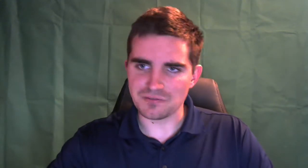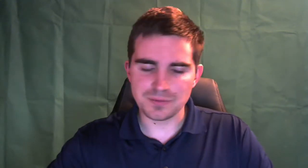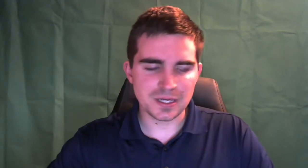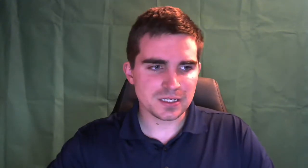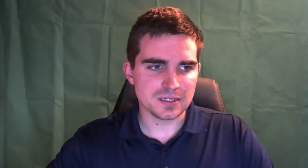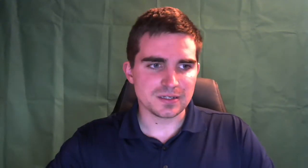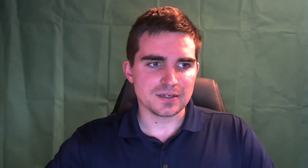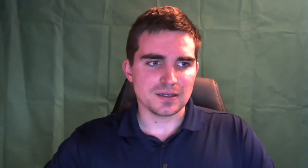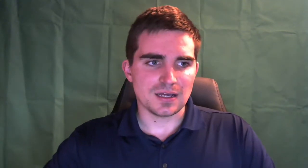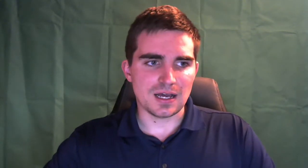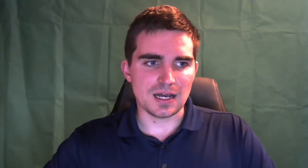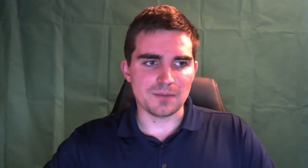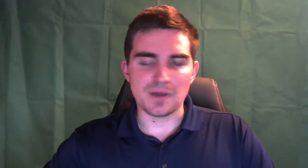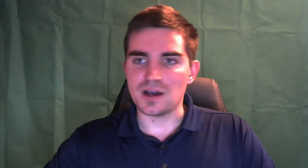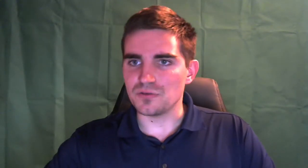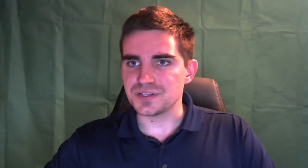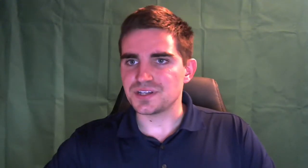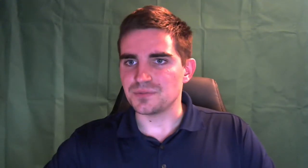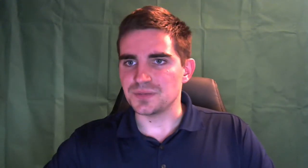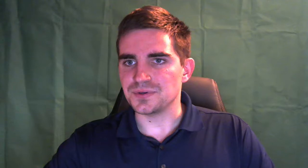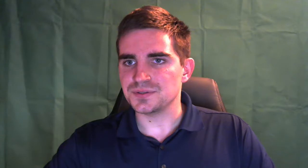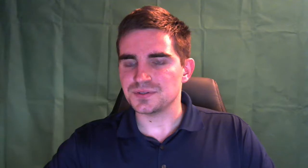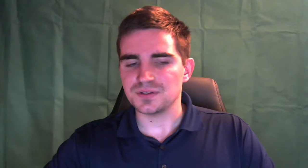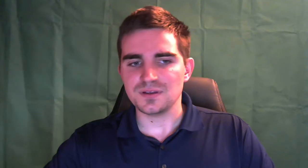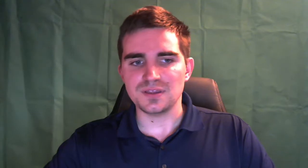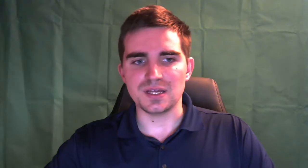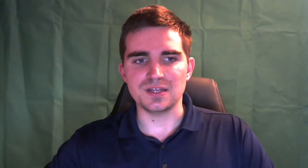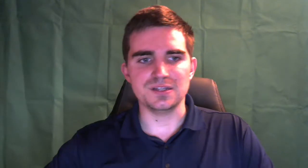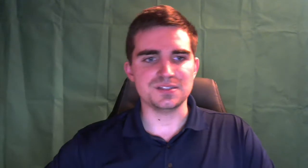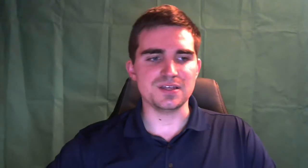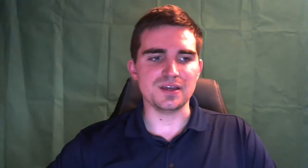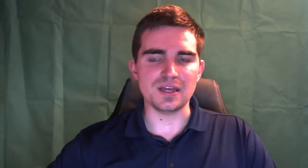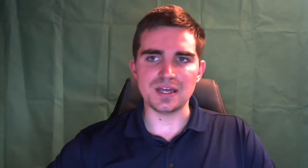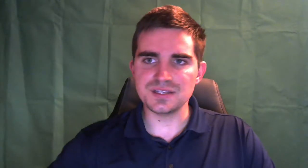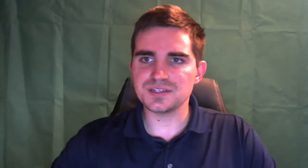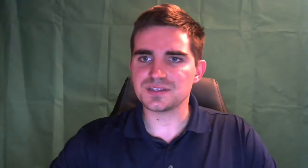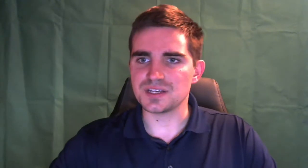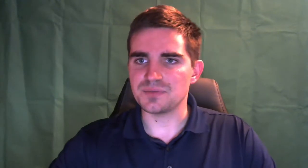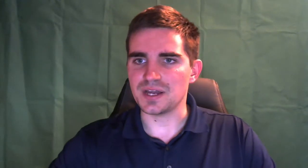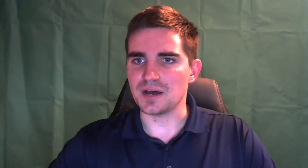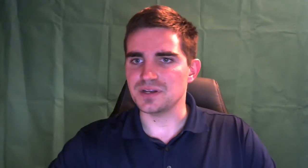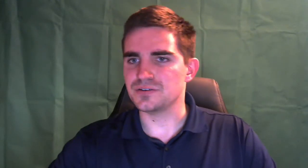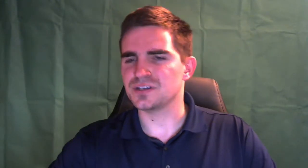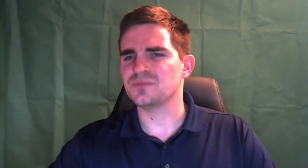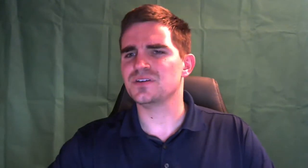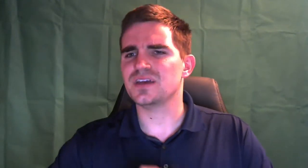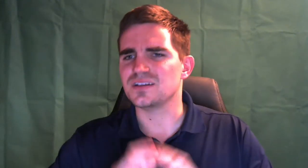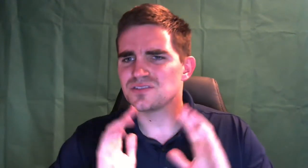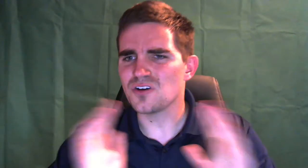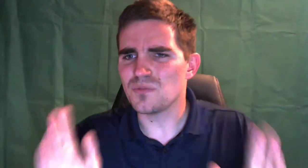alphabet. I always tell people that it is the easiest thing to pick up and you can communicate so much